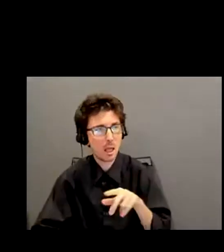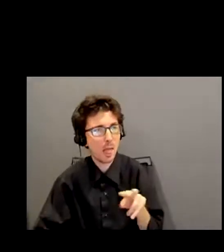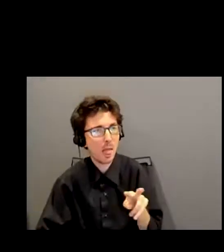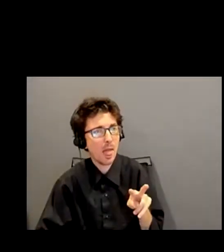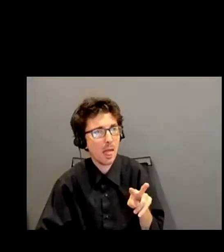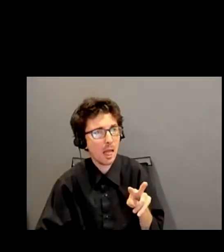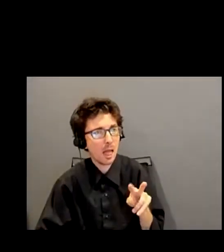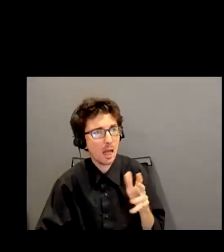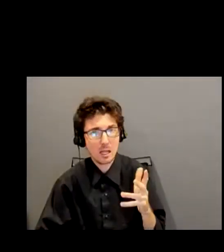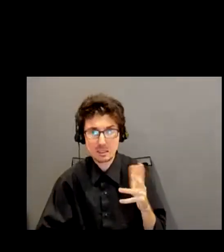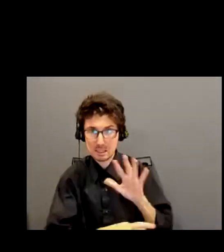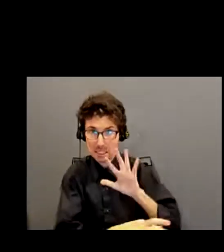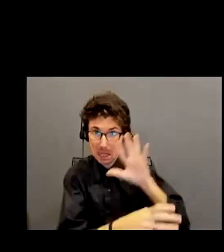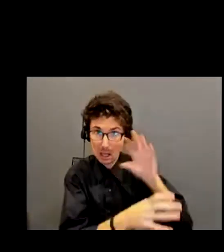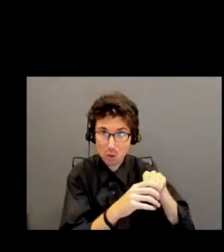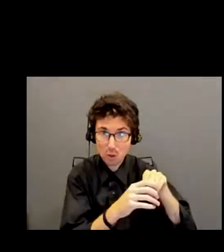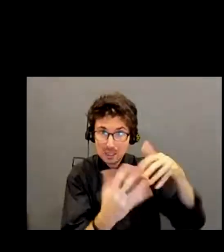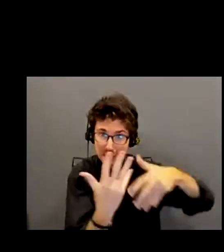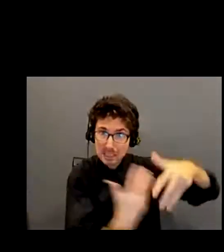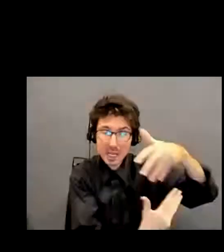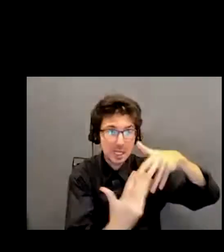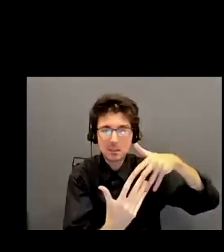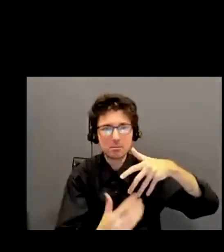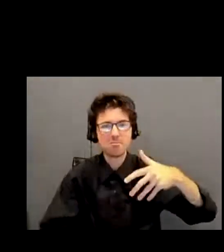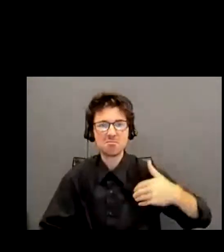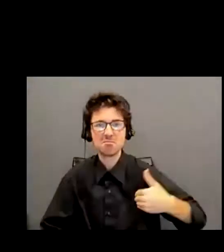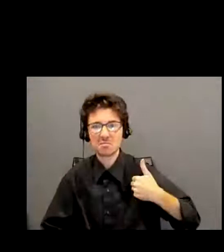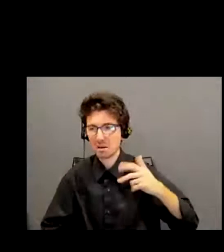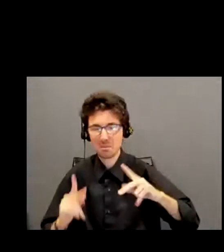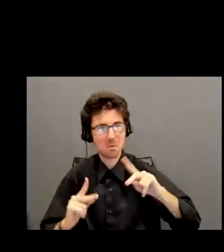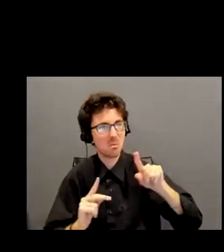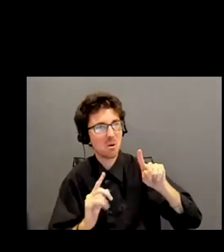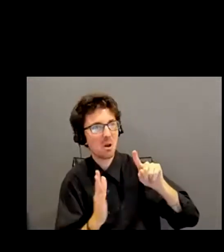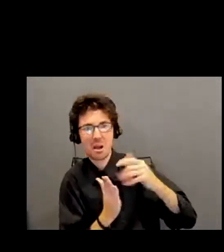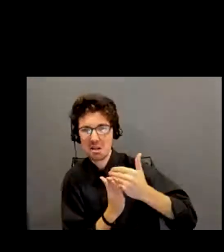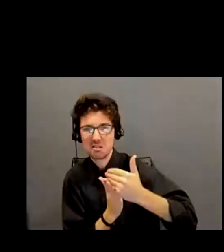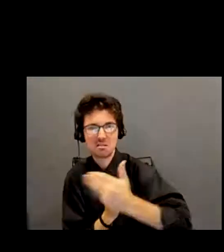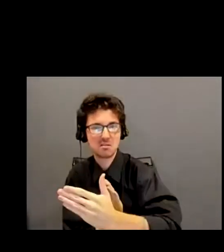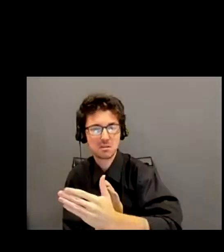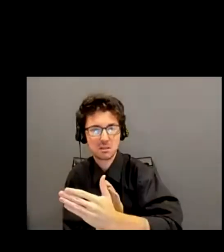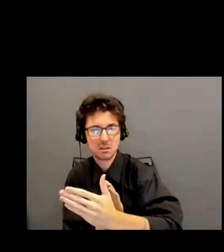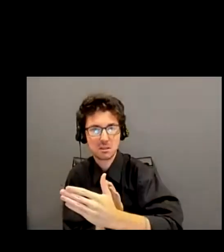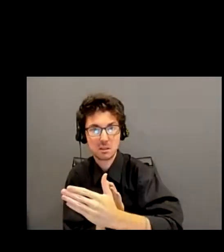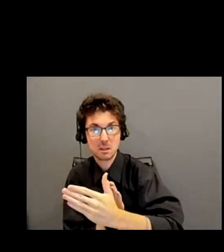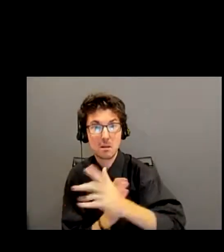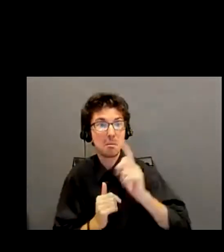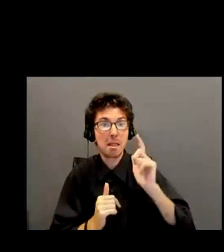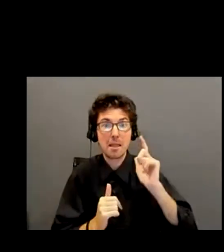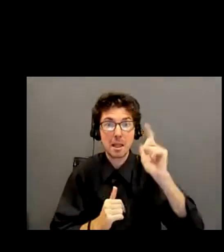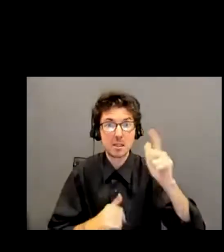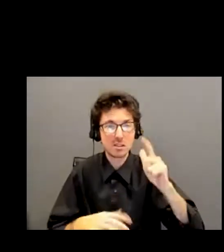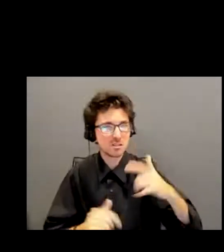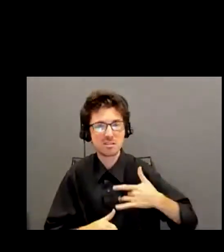the society as a young people and will later have difficulties to be included in it